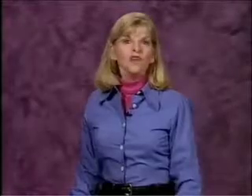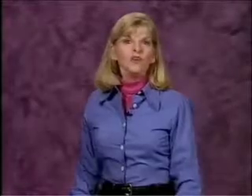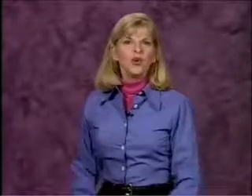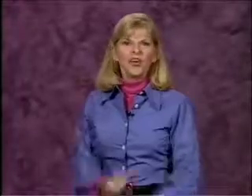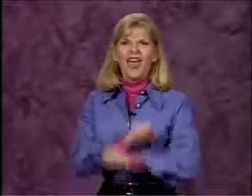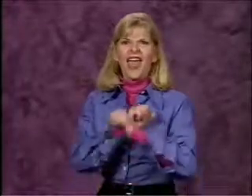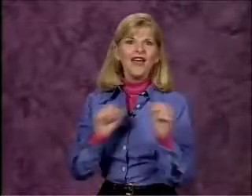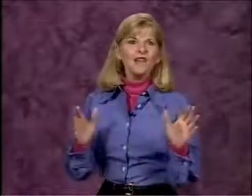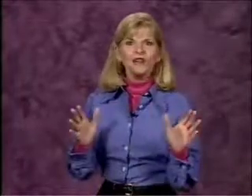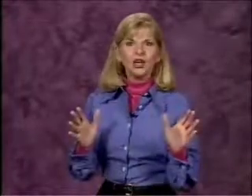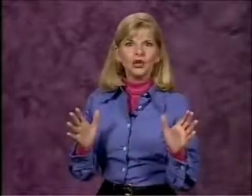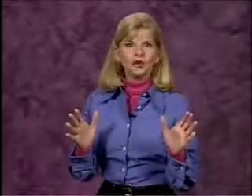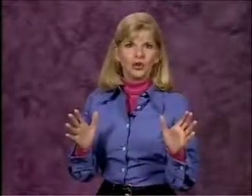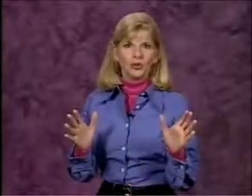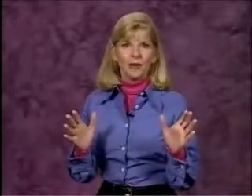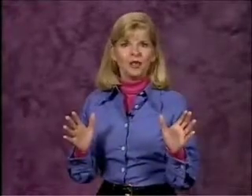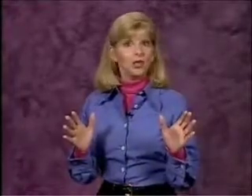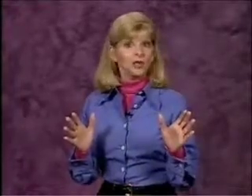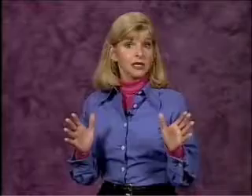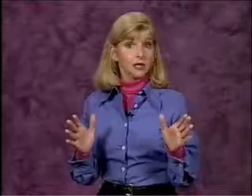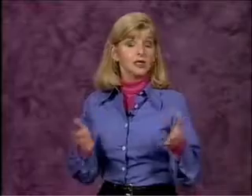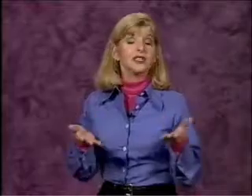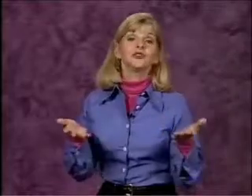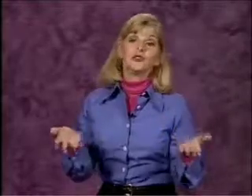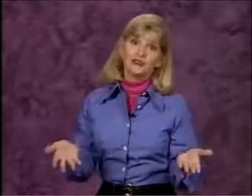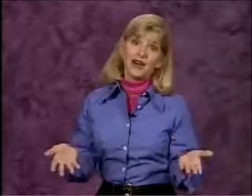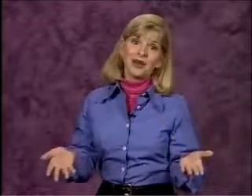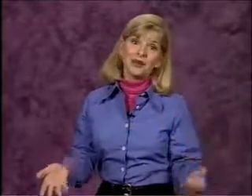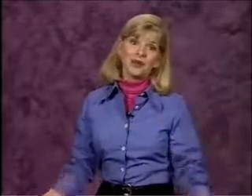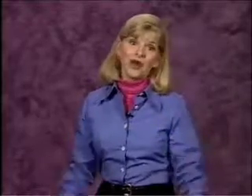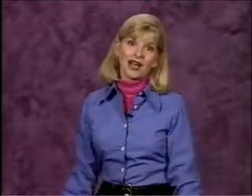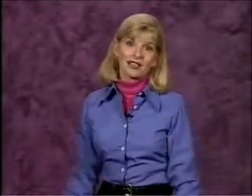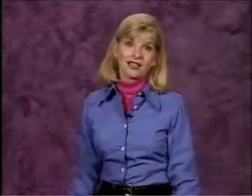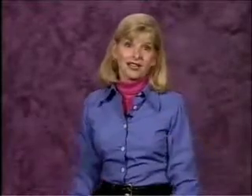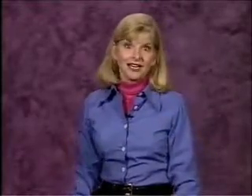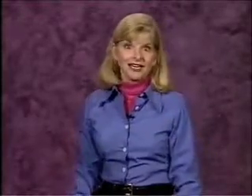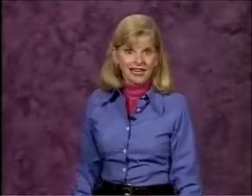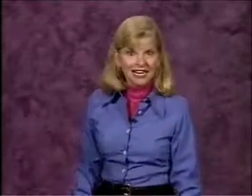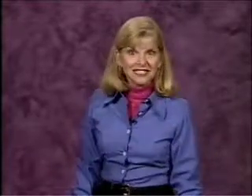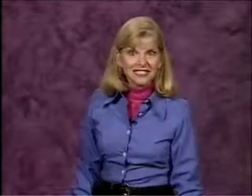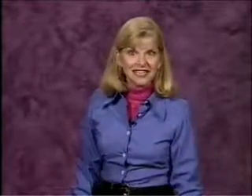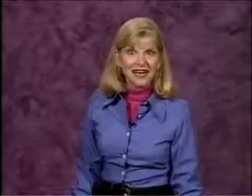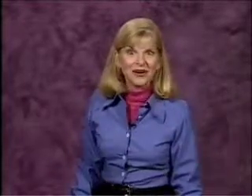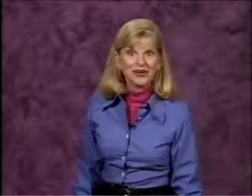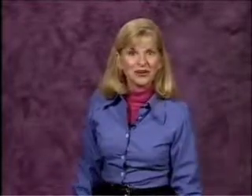We've put everything you've learned about using numbers into the following practice. Let's see how you do.